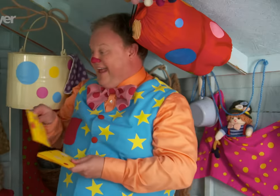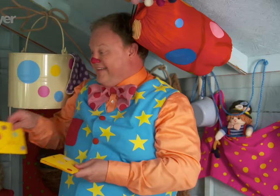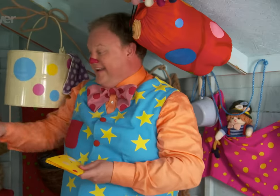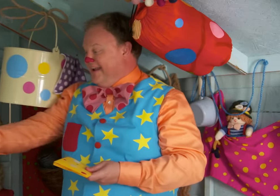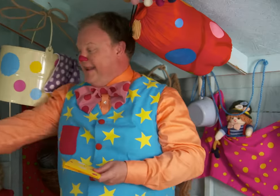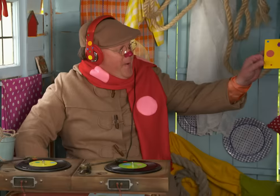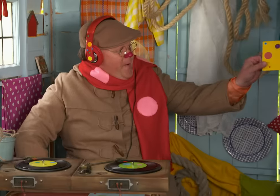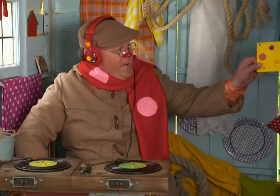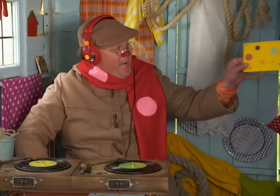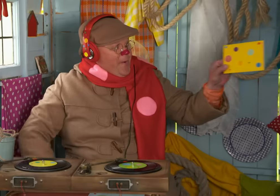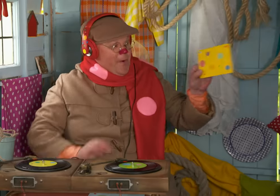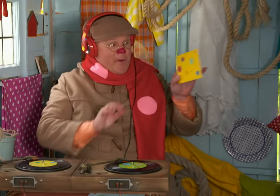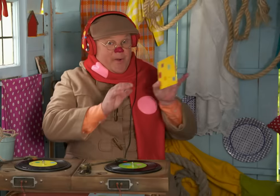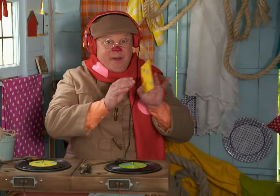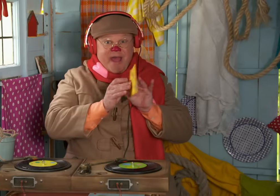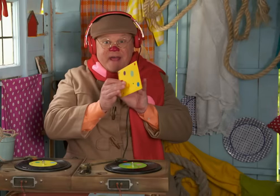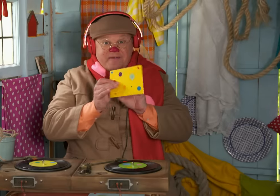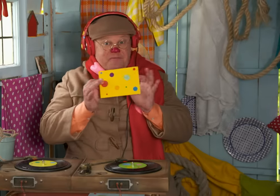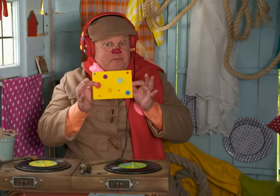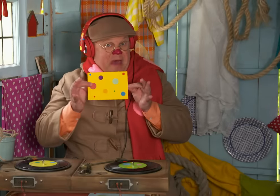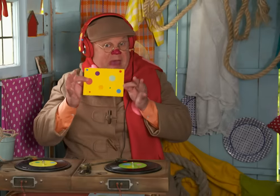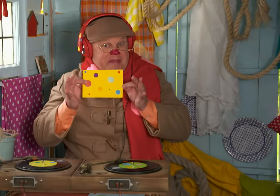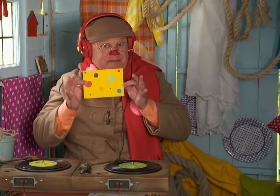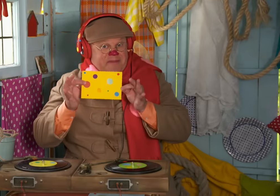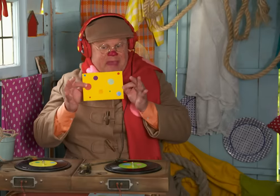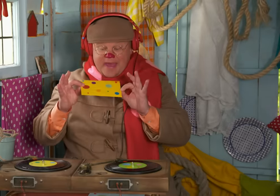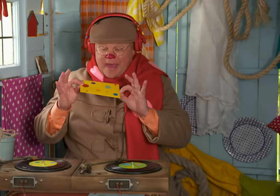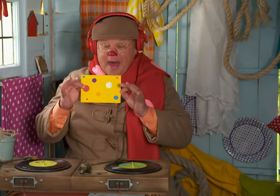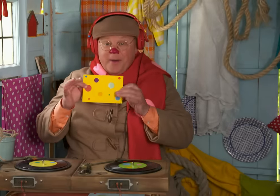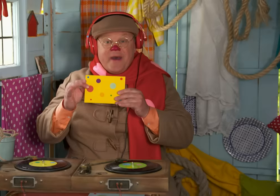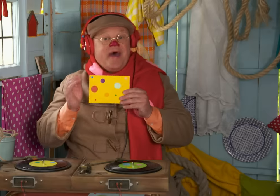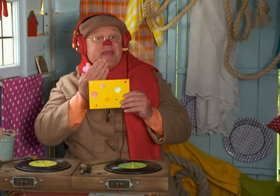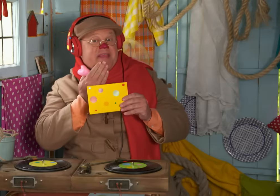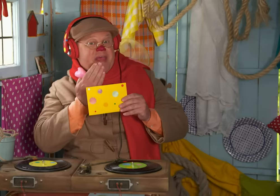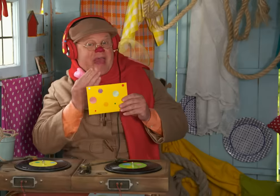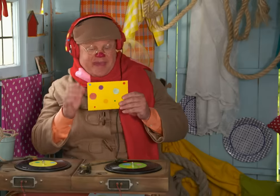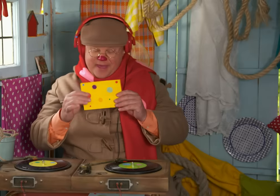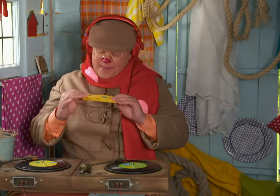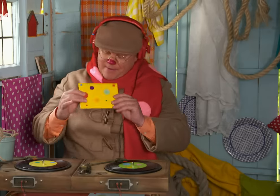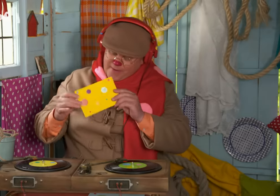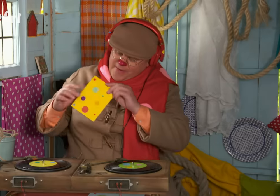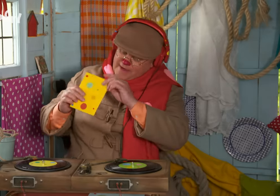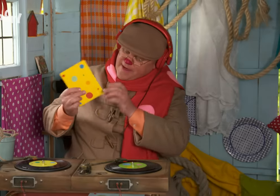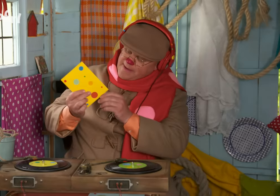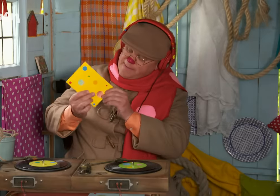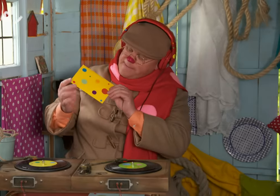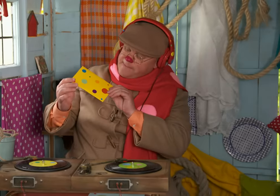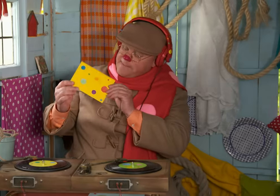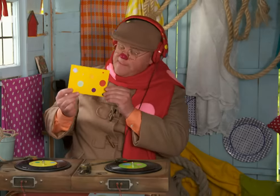invitation. Oh, fancy. Oh, Thank you, the boy.